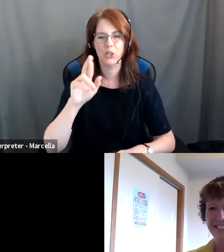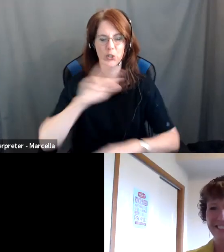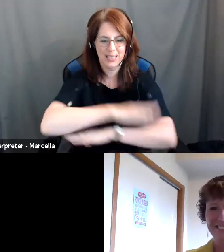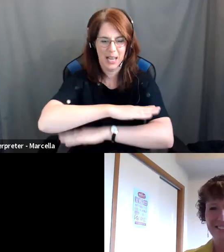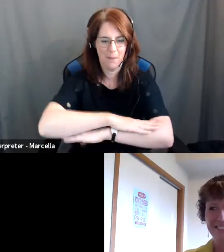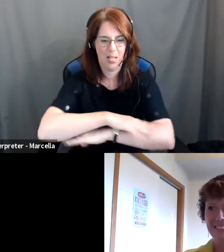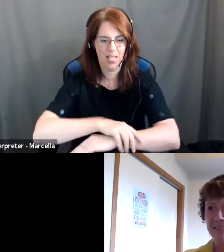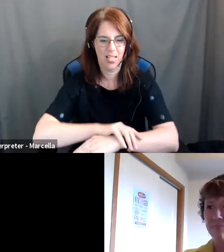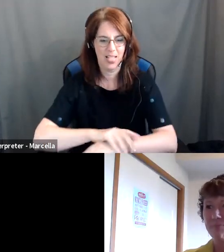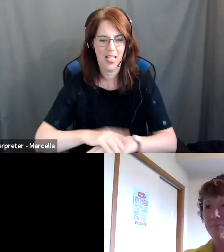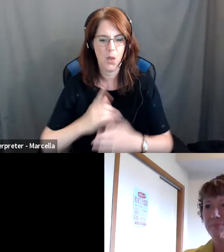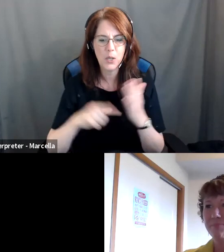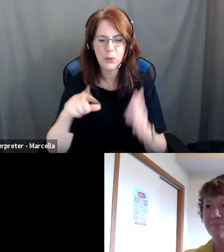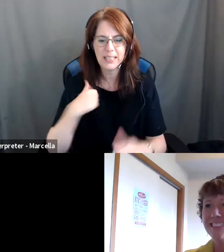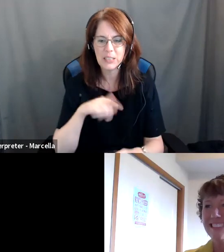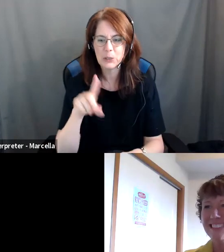Mary, or what do you need us to do?